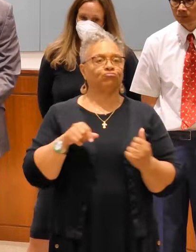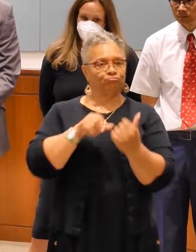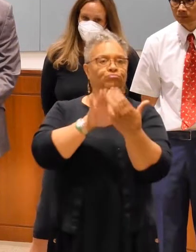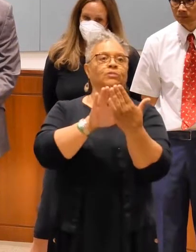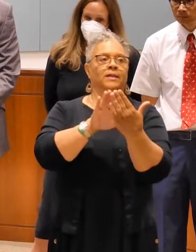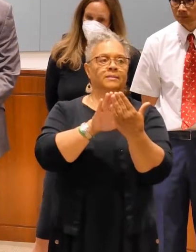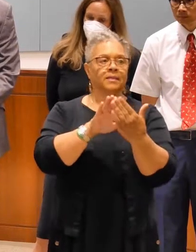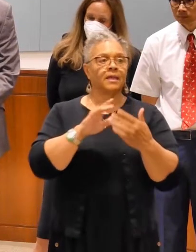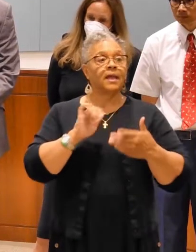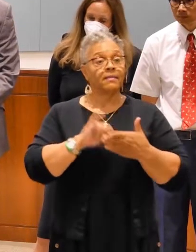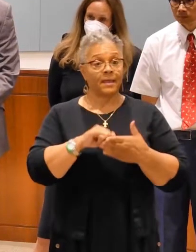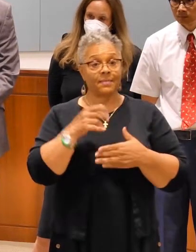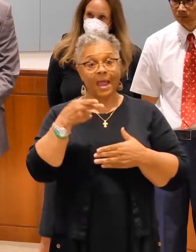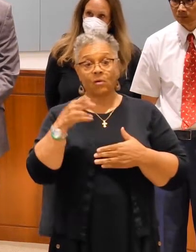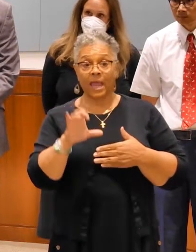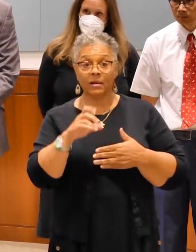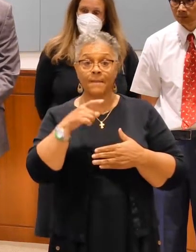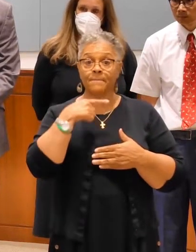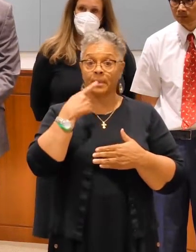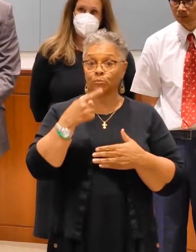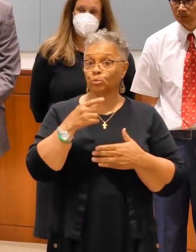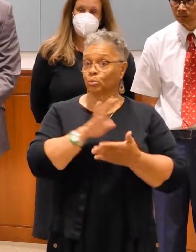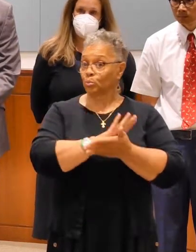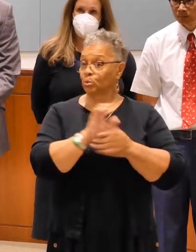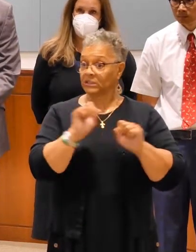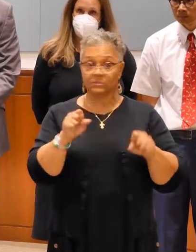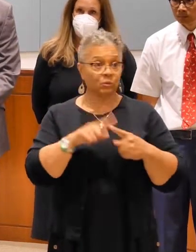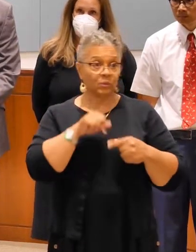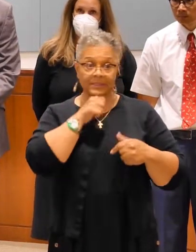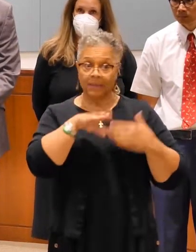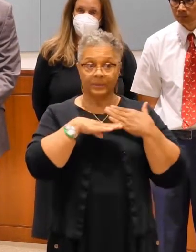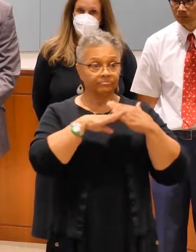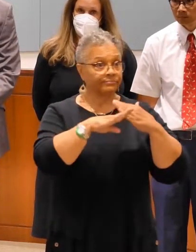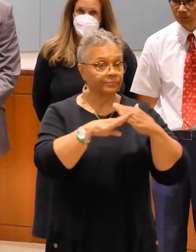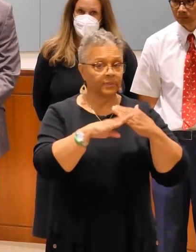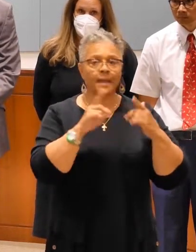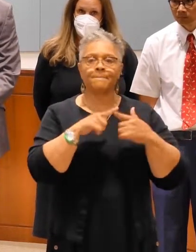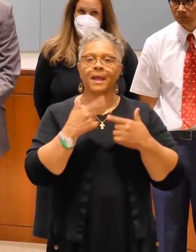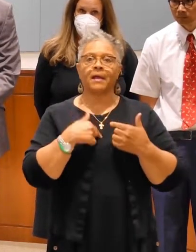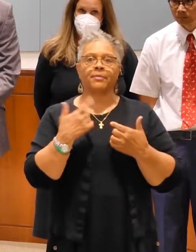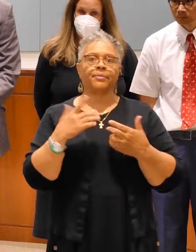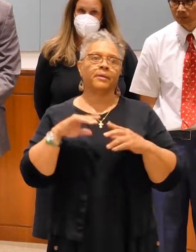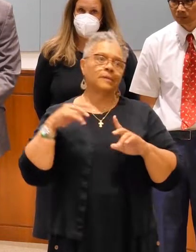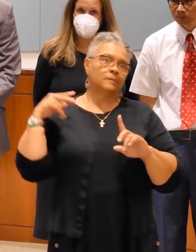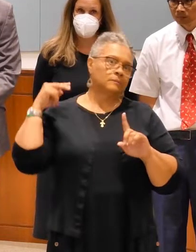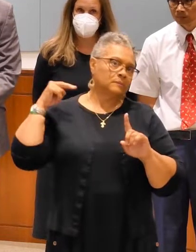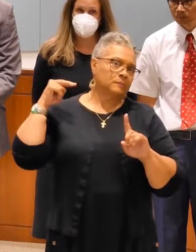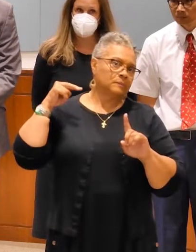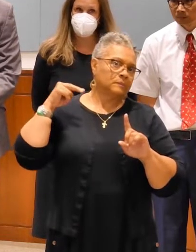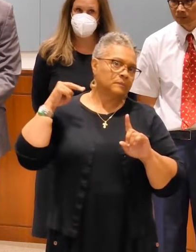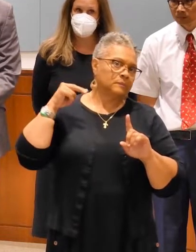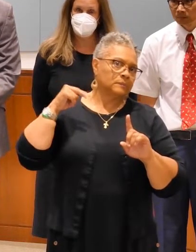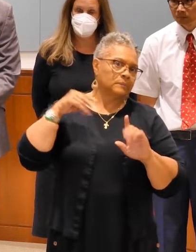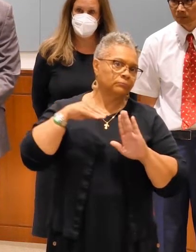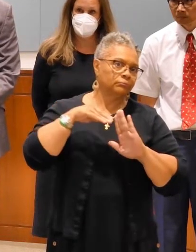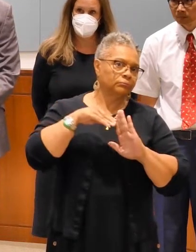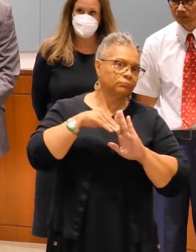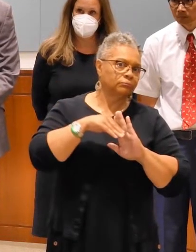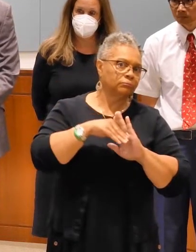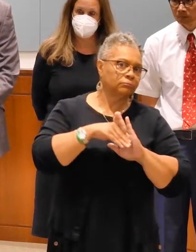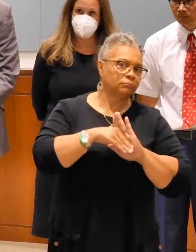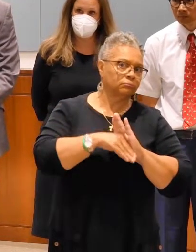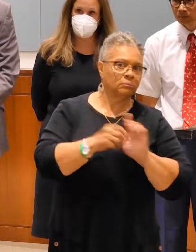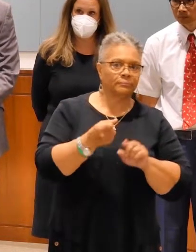and that the Howard County Public School System will not be hampered by the looming deficit year after year. Those of you who know